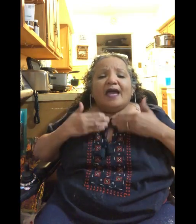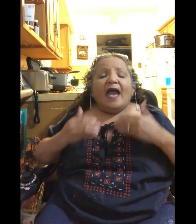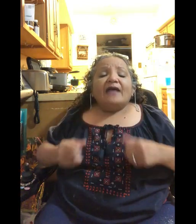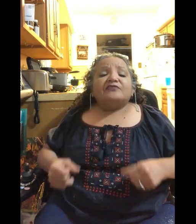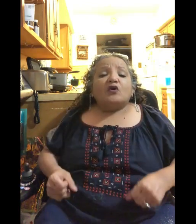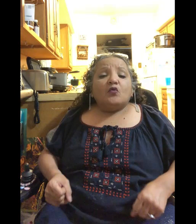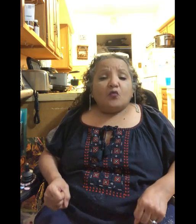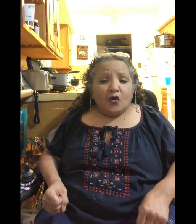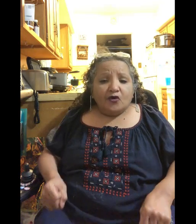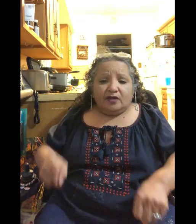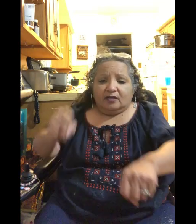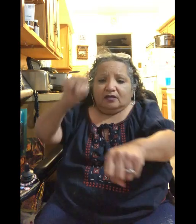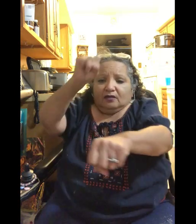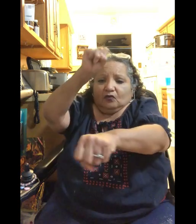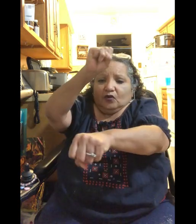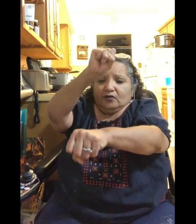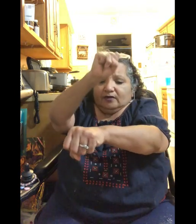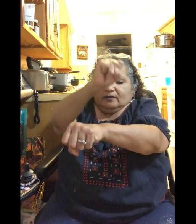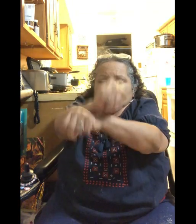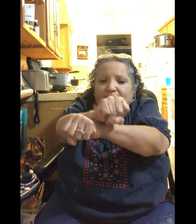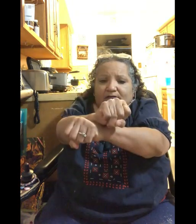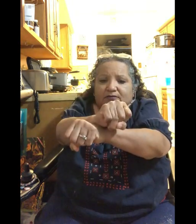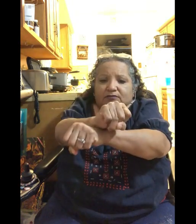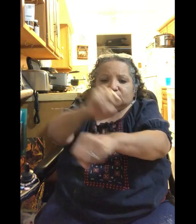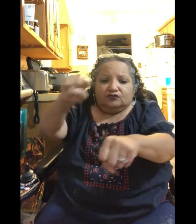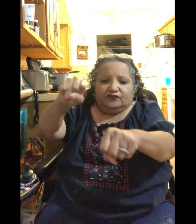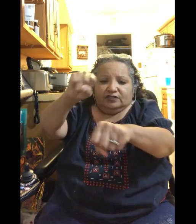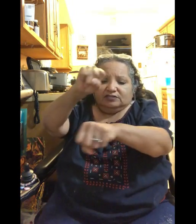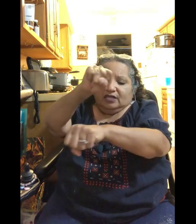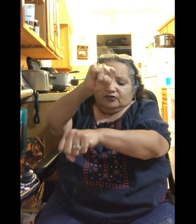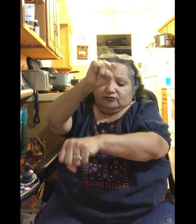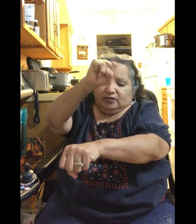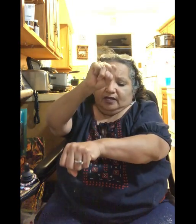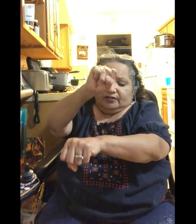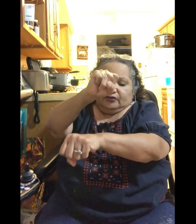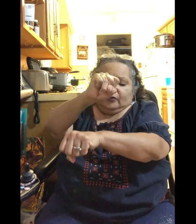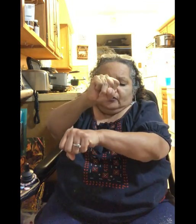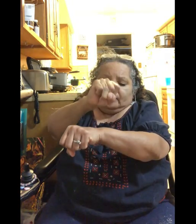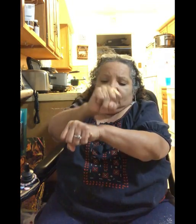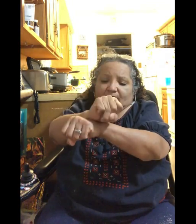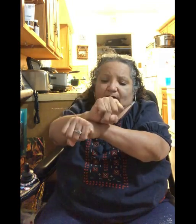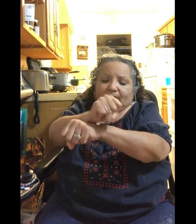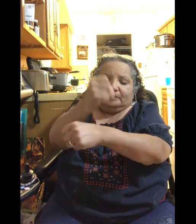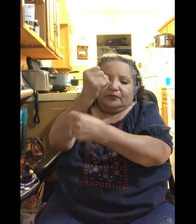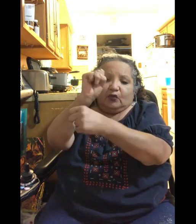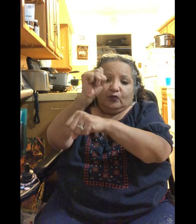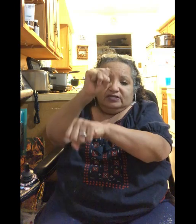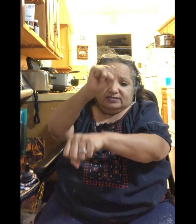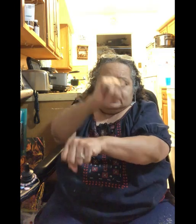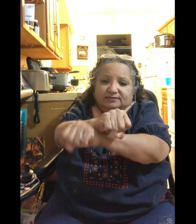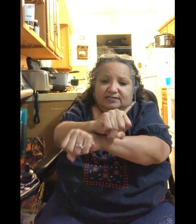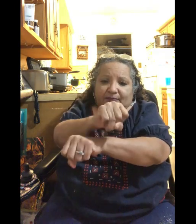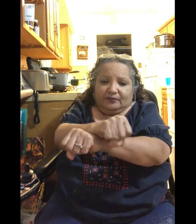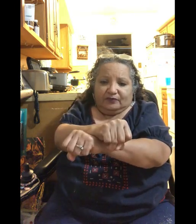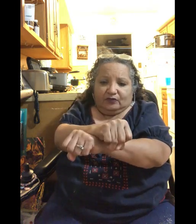at the work. Work, two fists, and your wrist, tap the